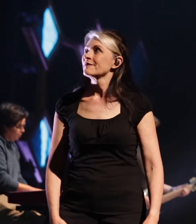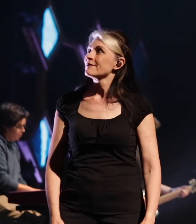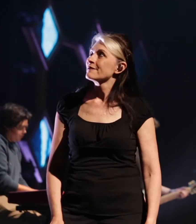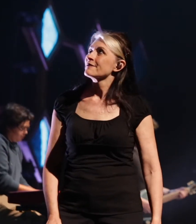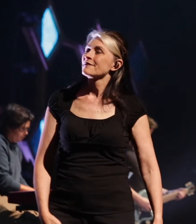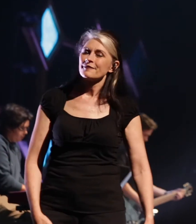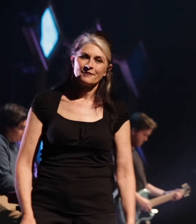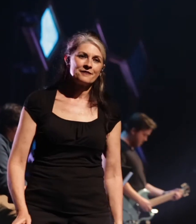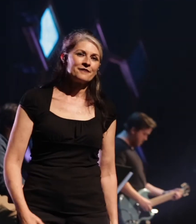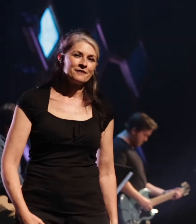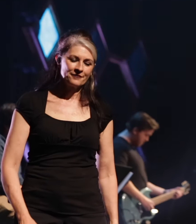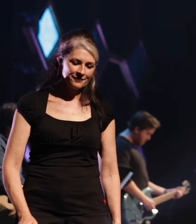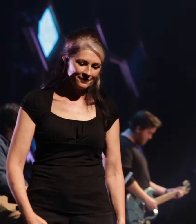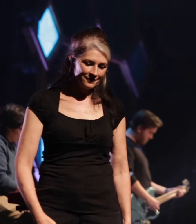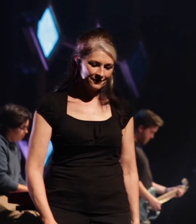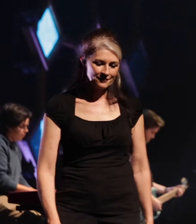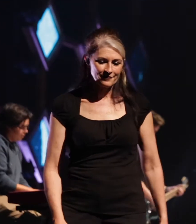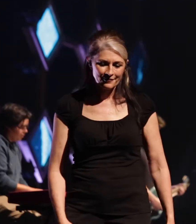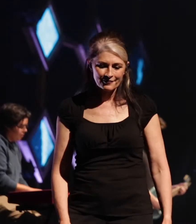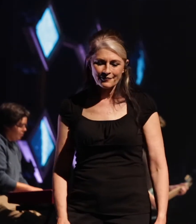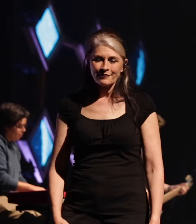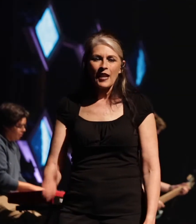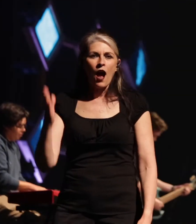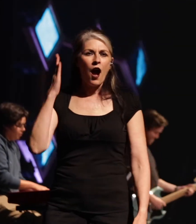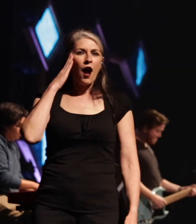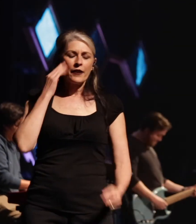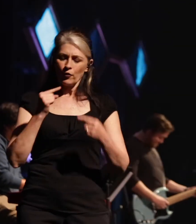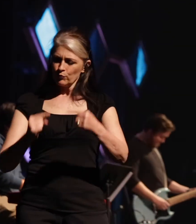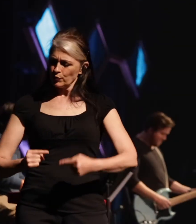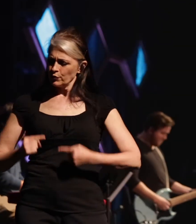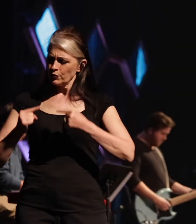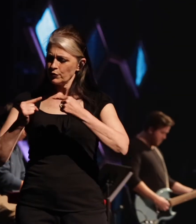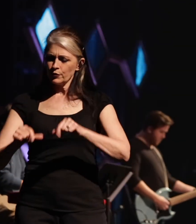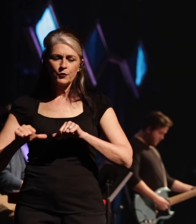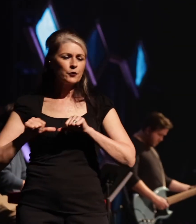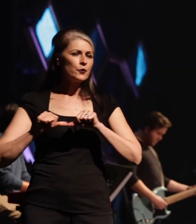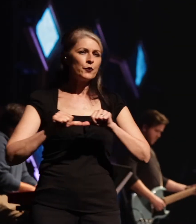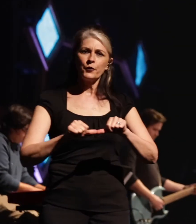Night won't last.